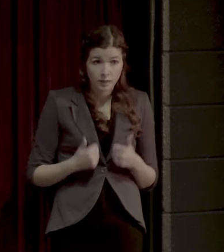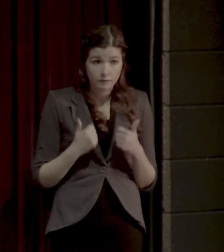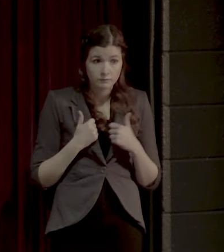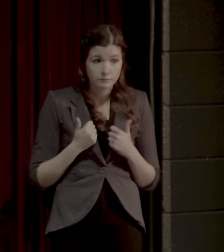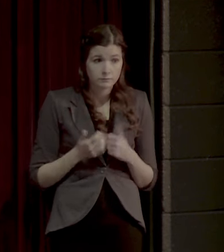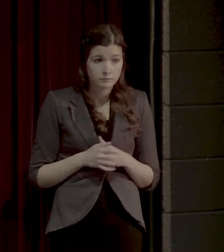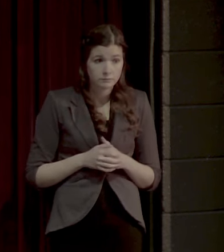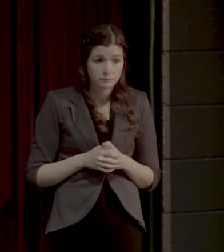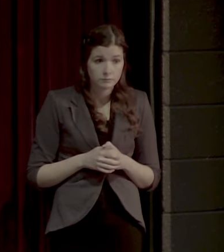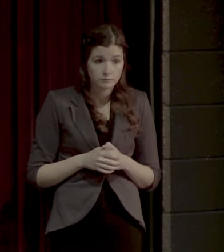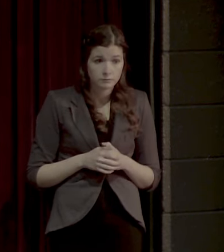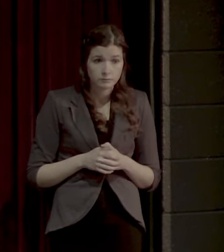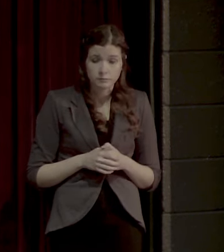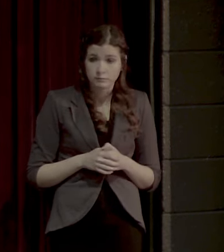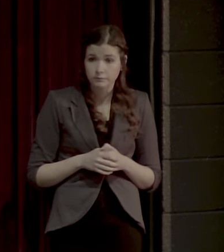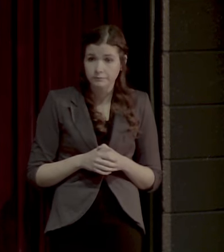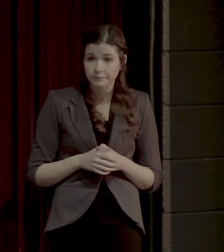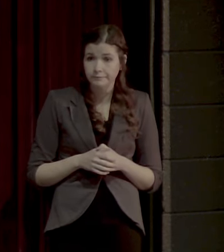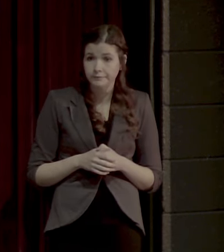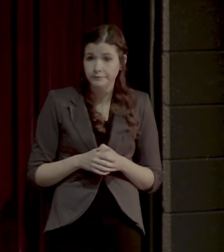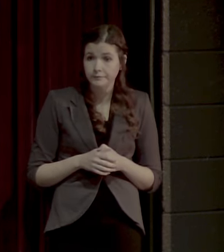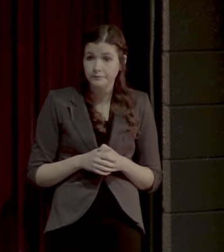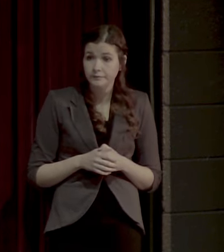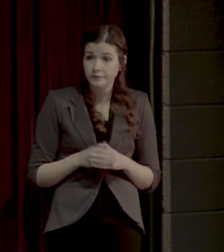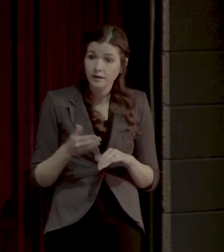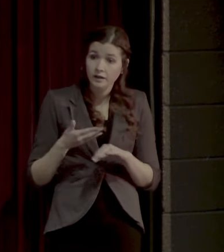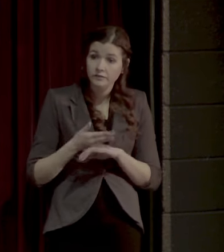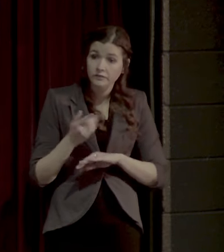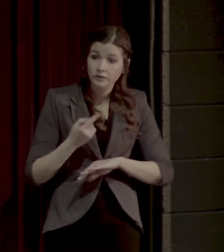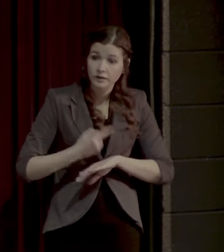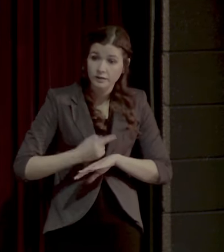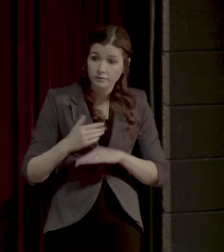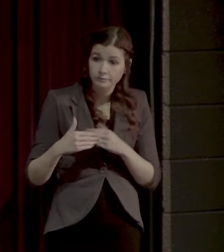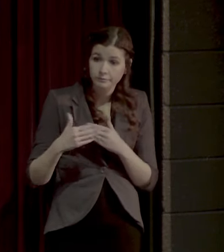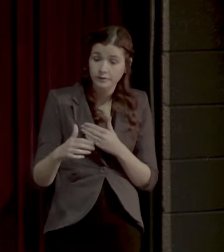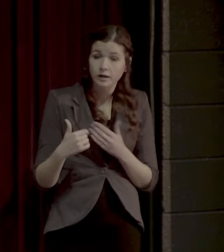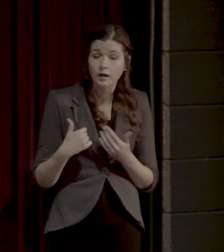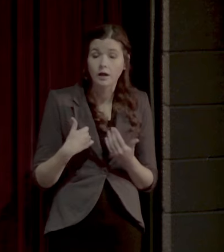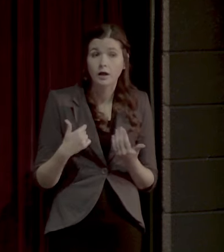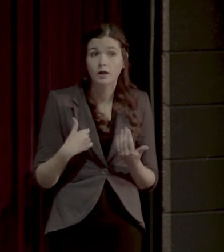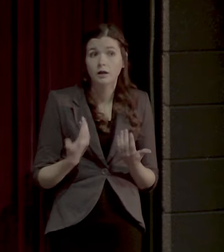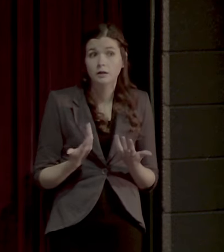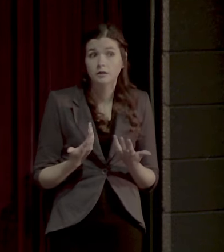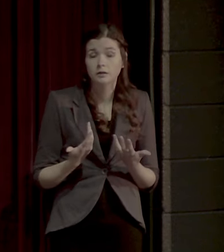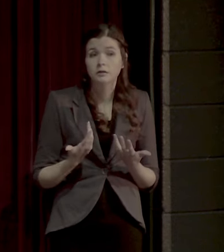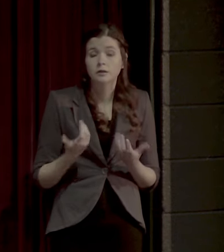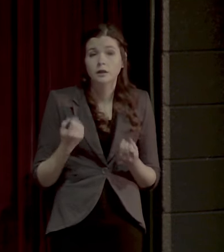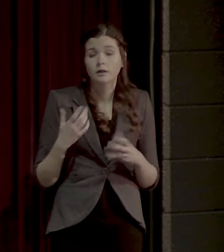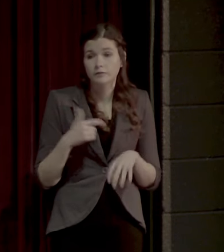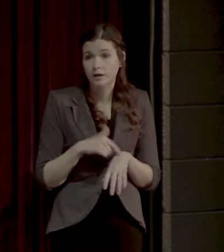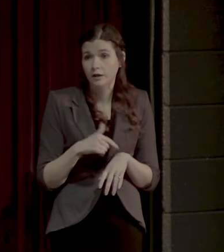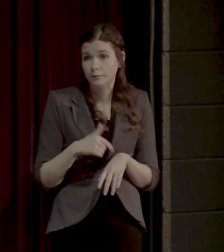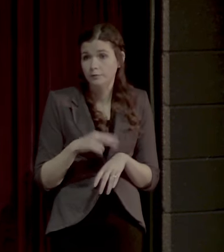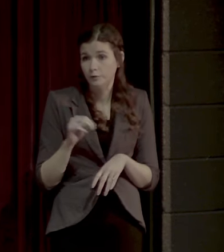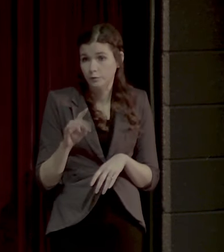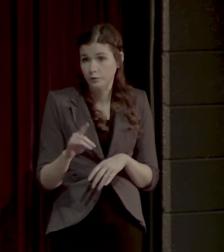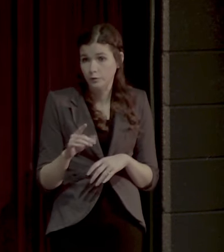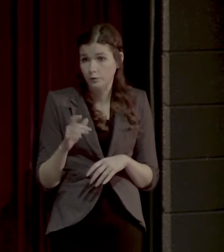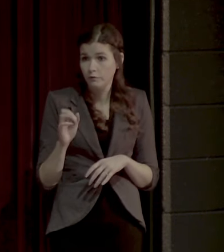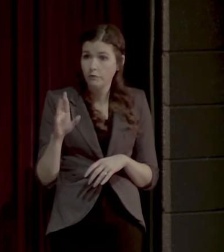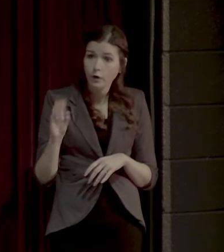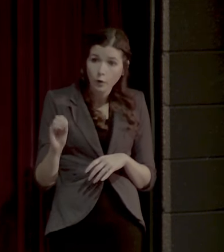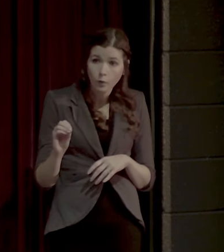After that day, I spent a lot of time in North Dakota, in